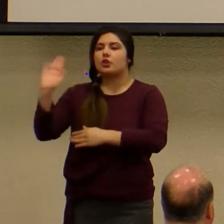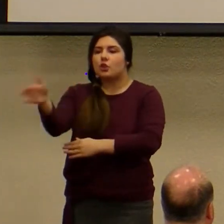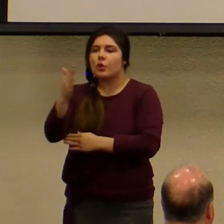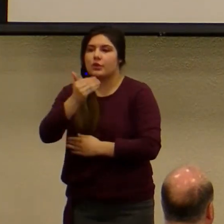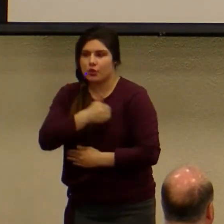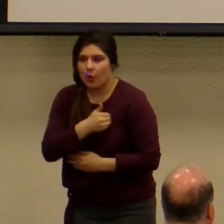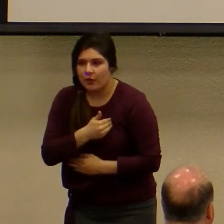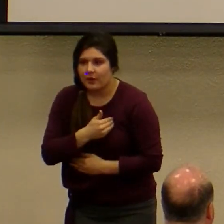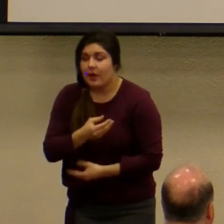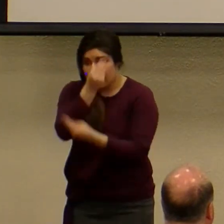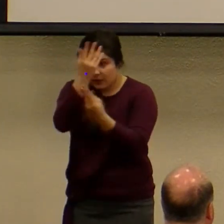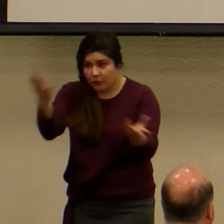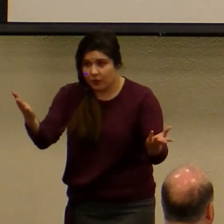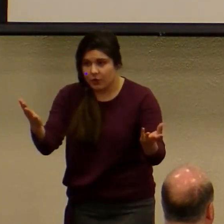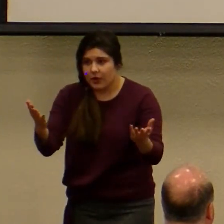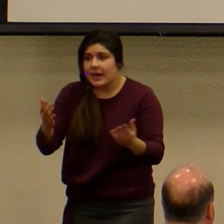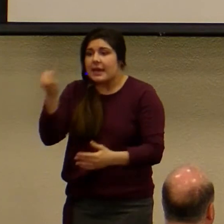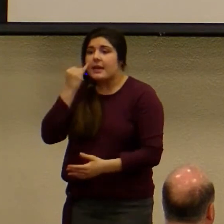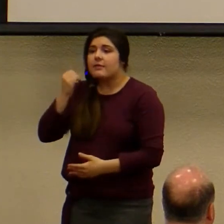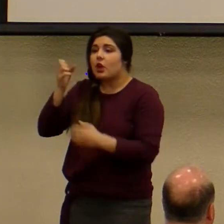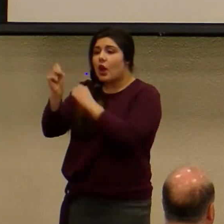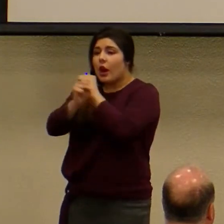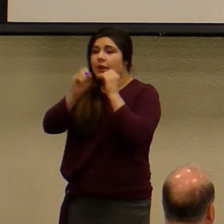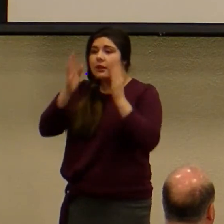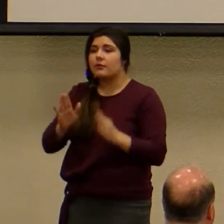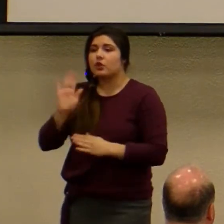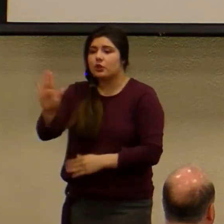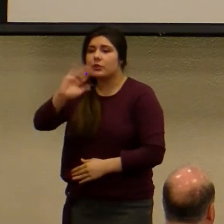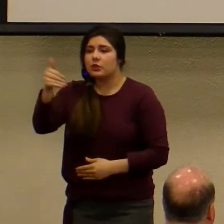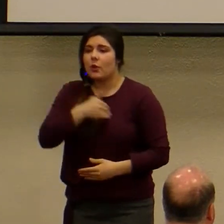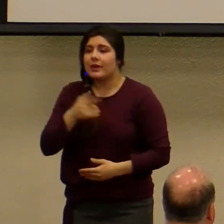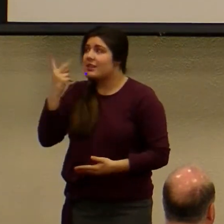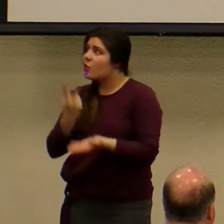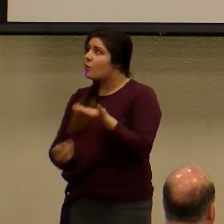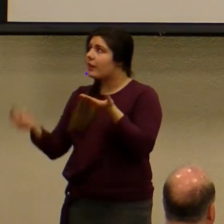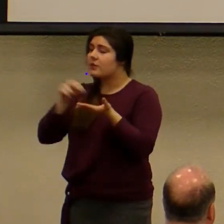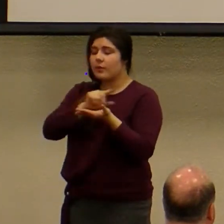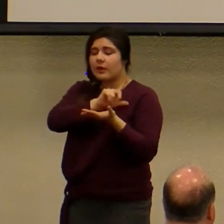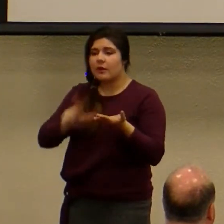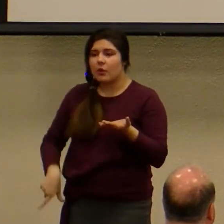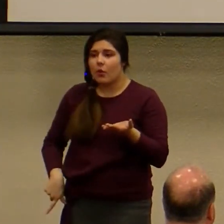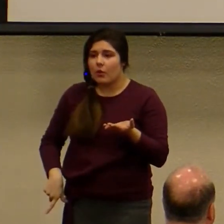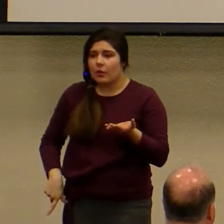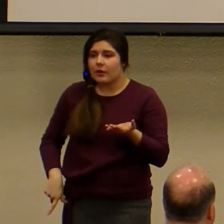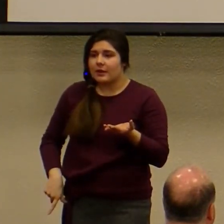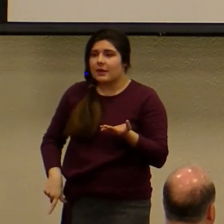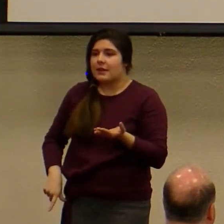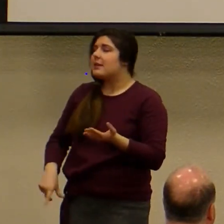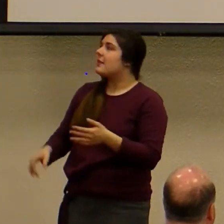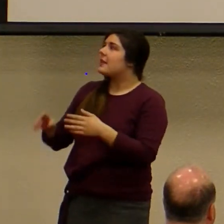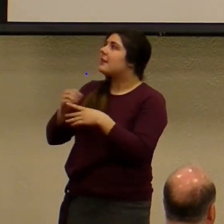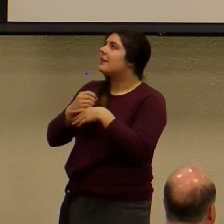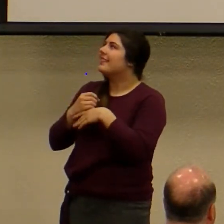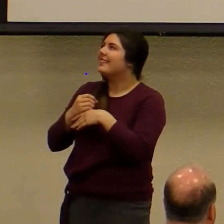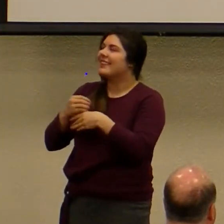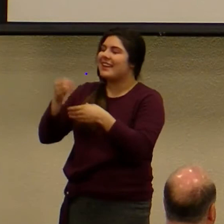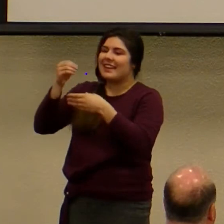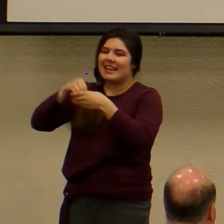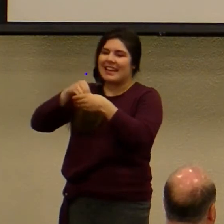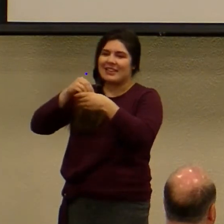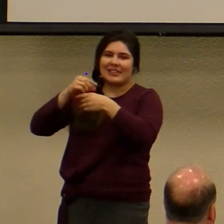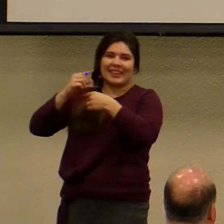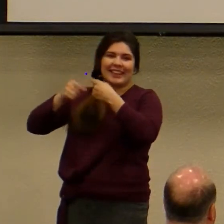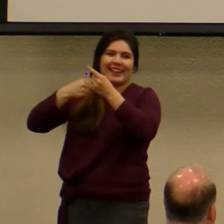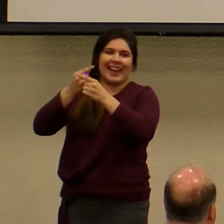just let you know something. If the guardian of your soul is the resurrected Lord, the uncontested, intergalactical champion of